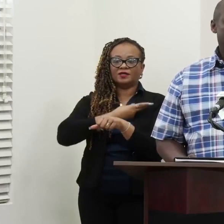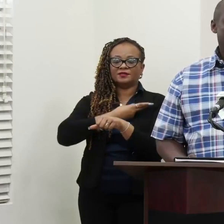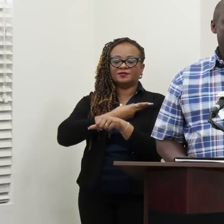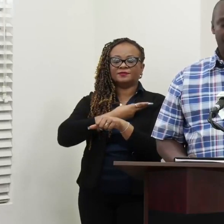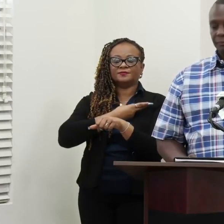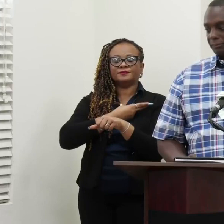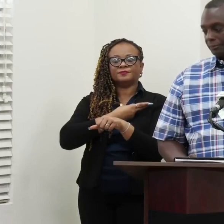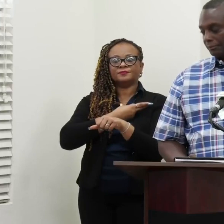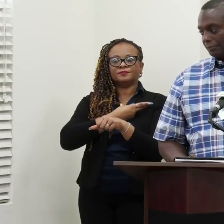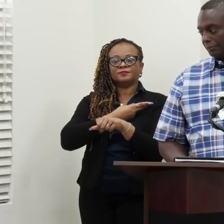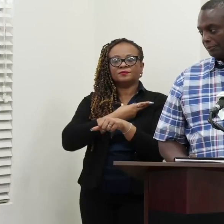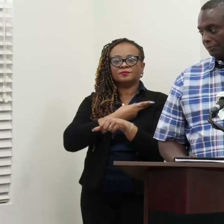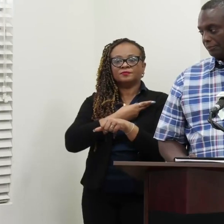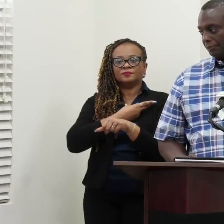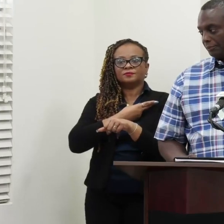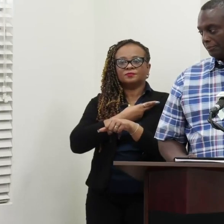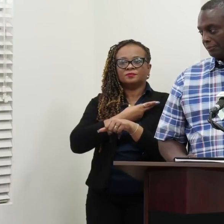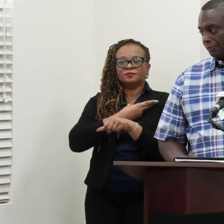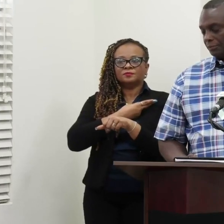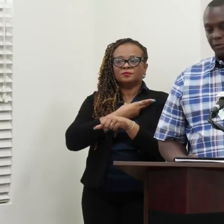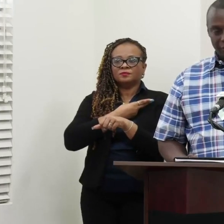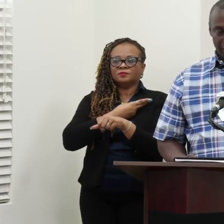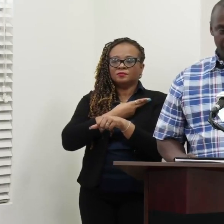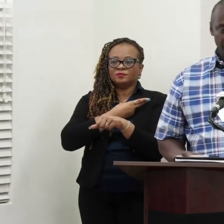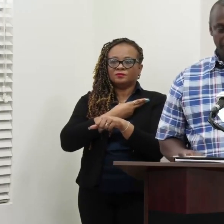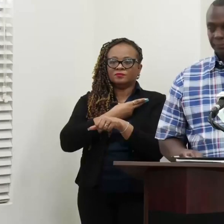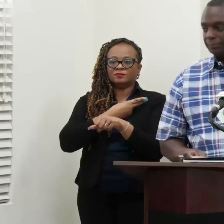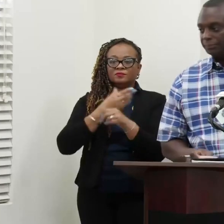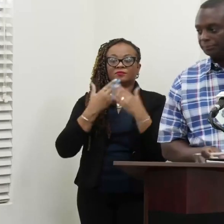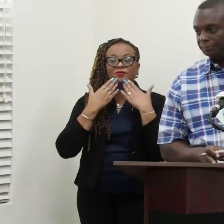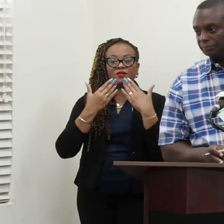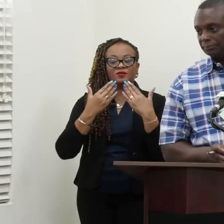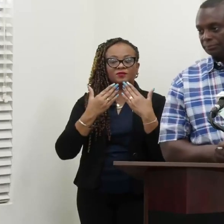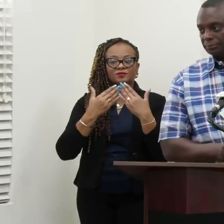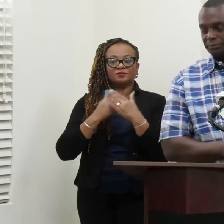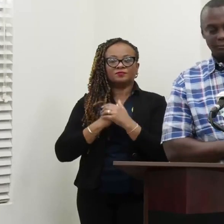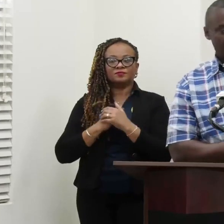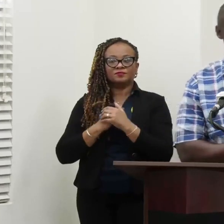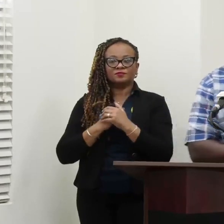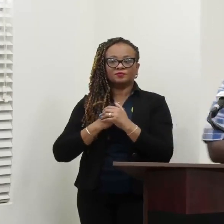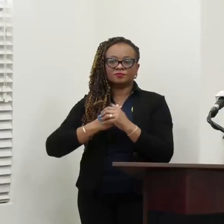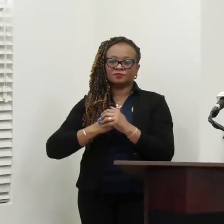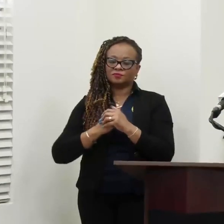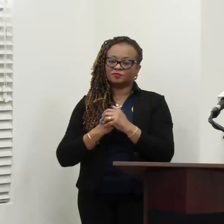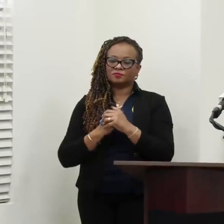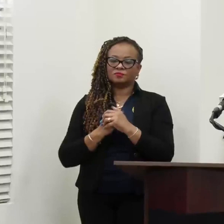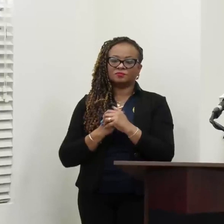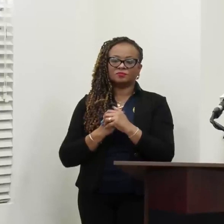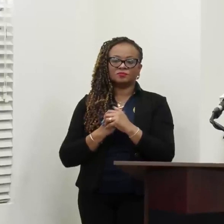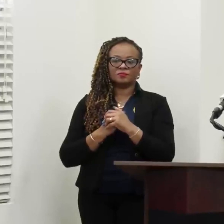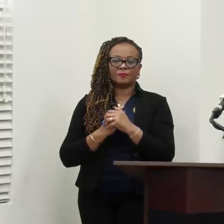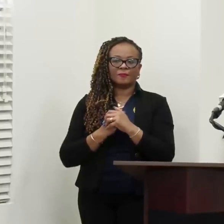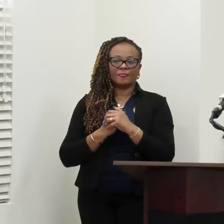New Providence, you get glow, so tout va bien. Thank you. Merci.